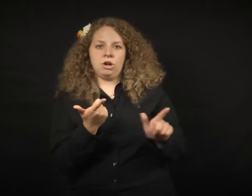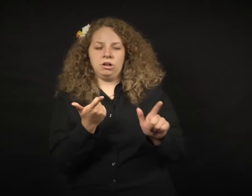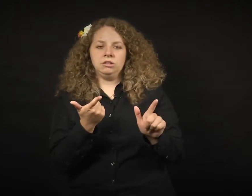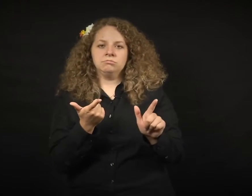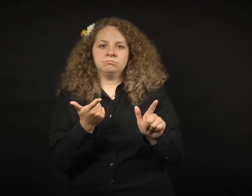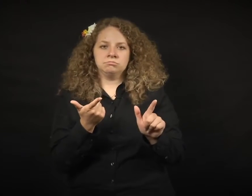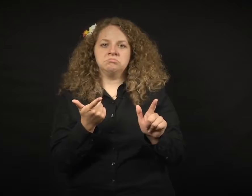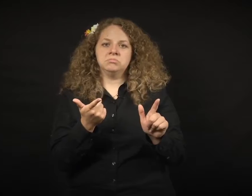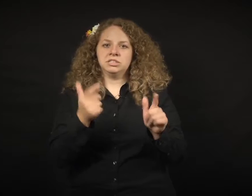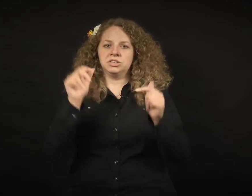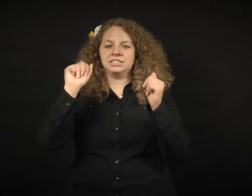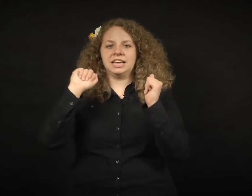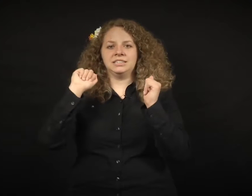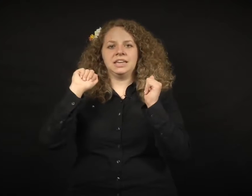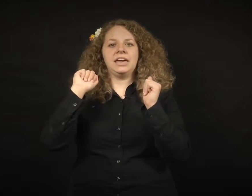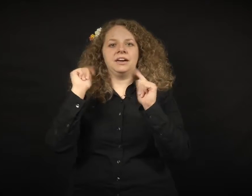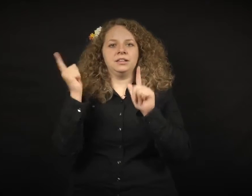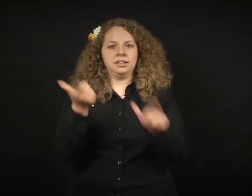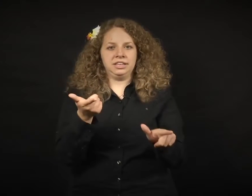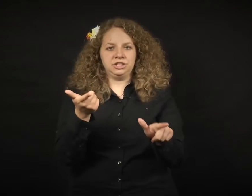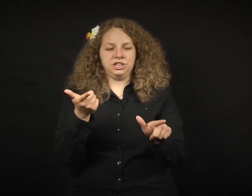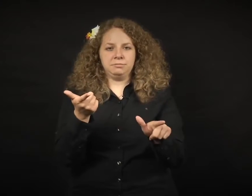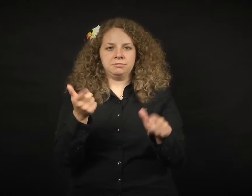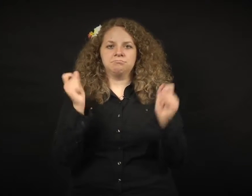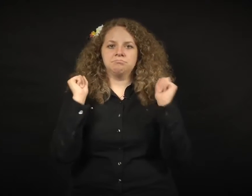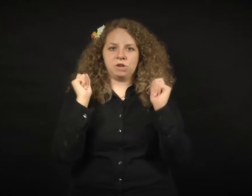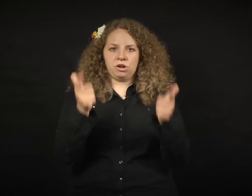all, as long as it has the A-L-L hand shape, all.